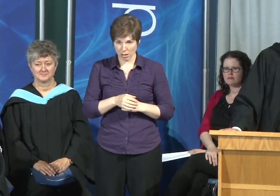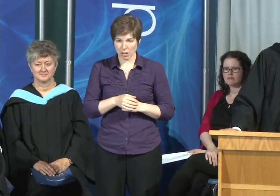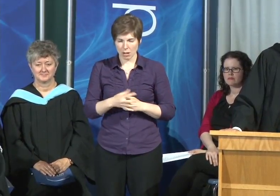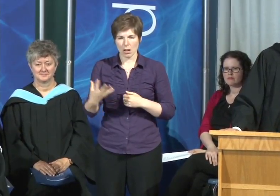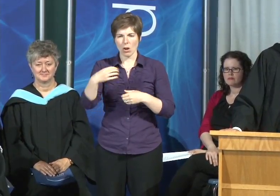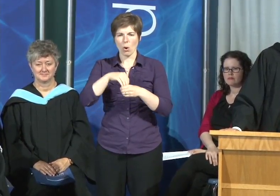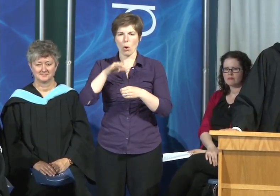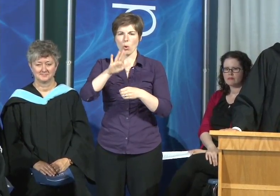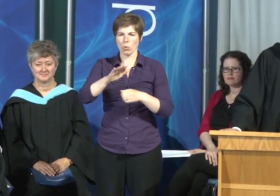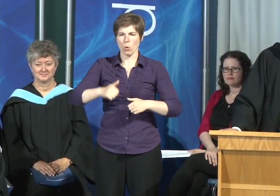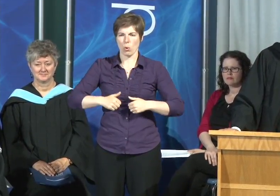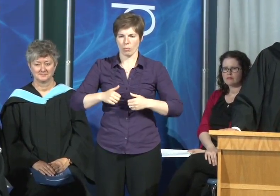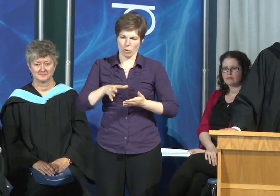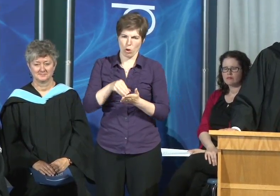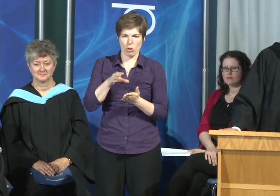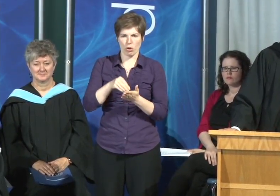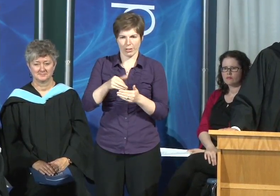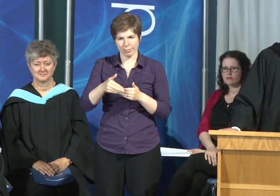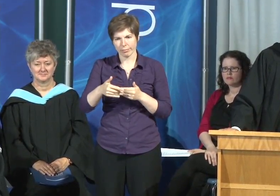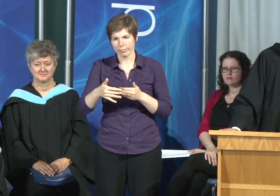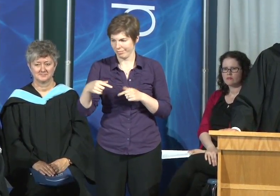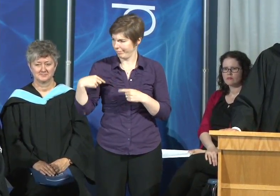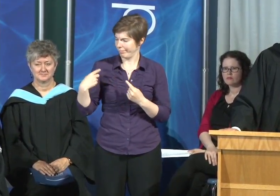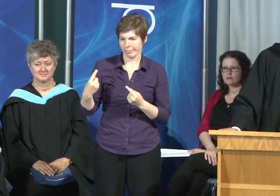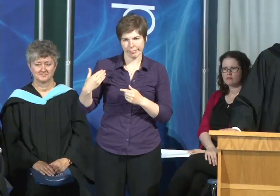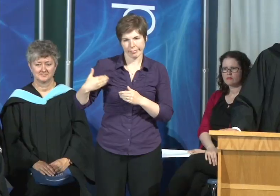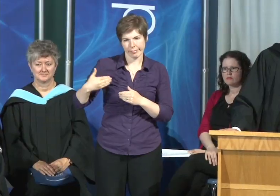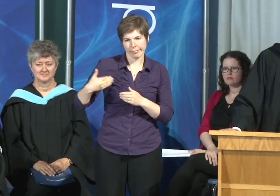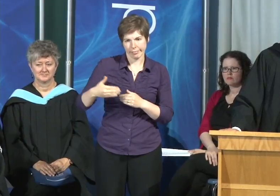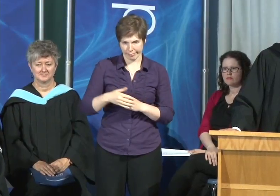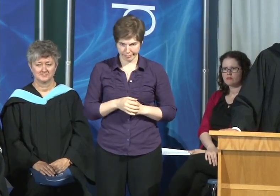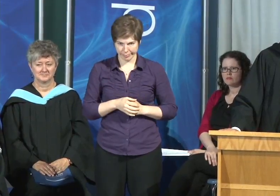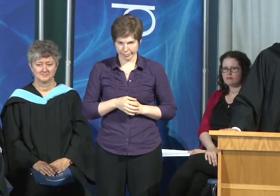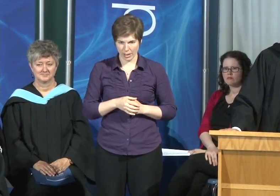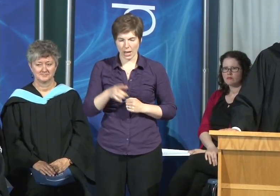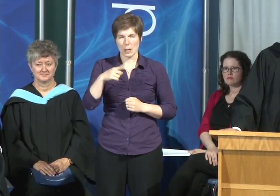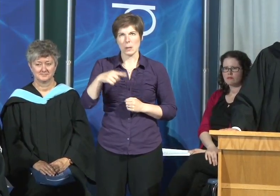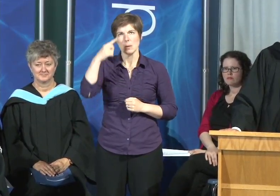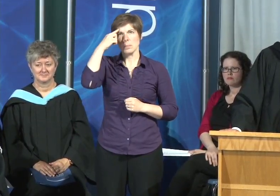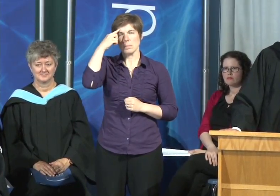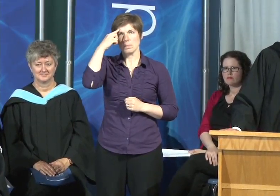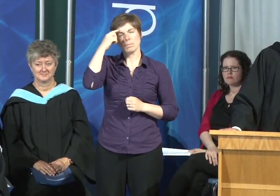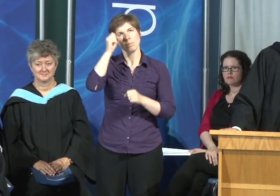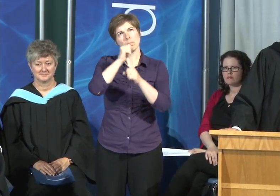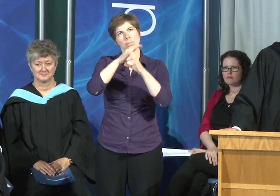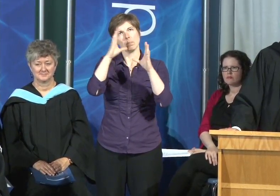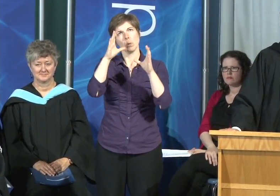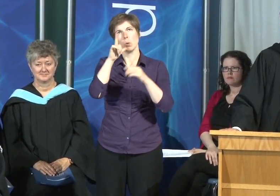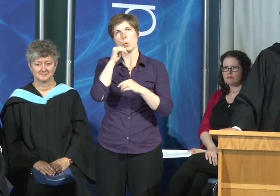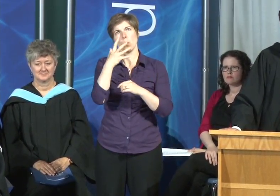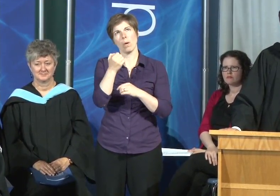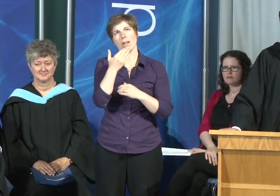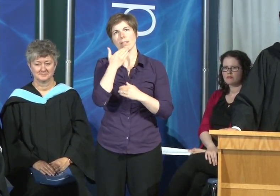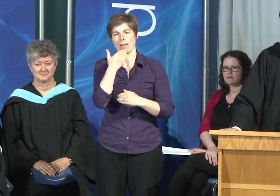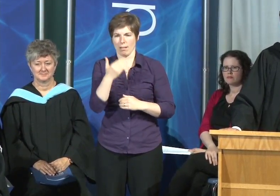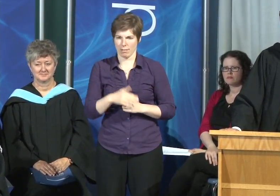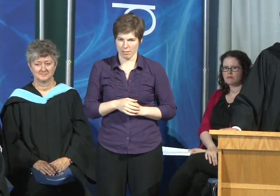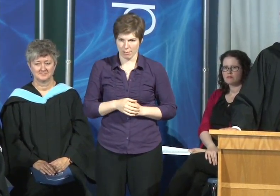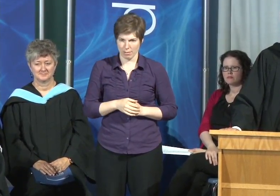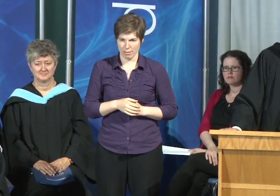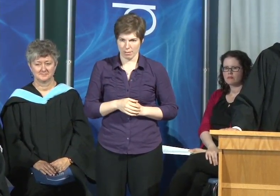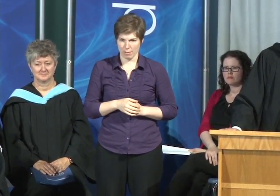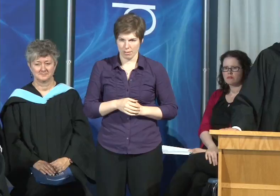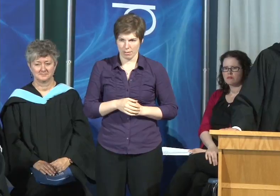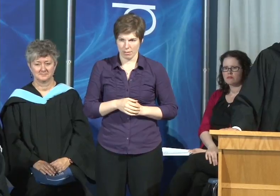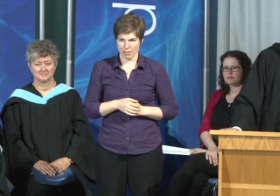learning journey, to whom you'd like to say thank you. And I give you that assignment because it's a tradition at